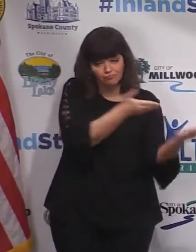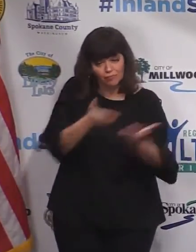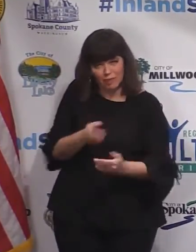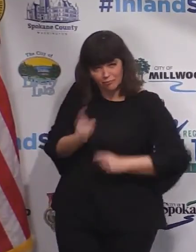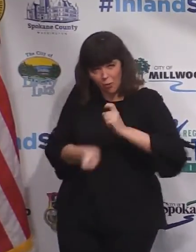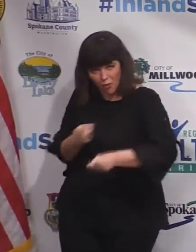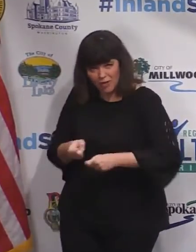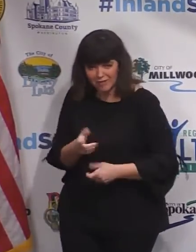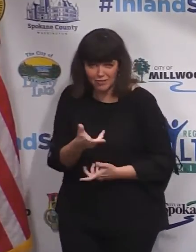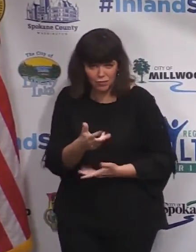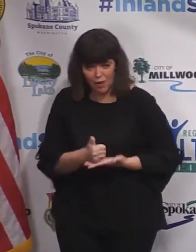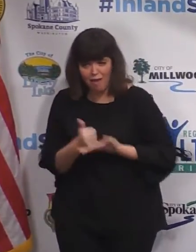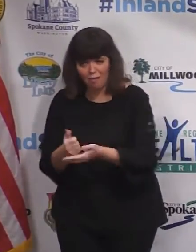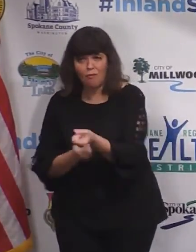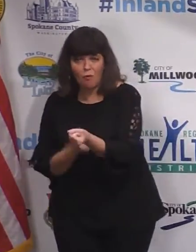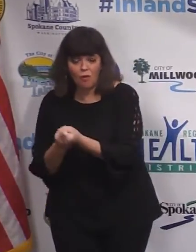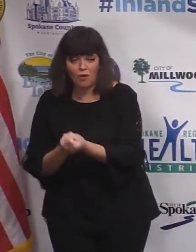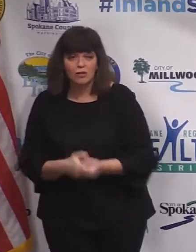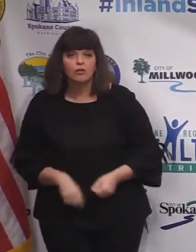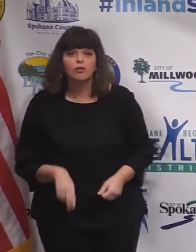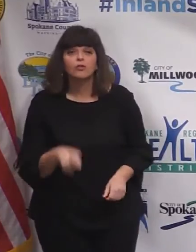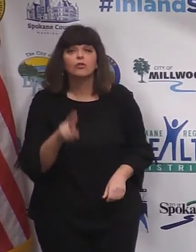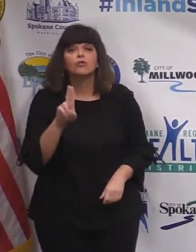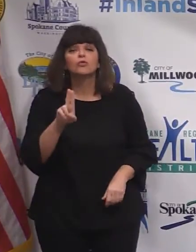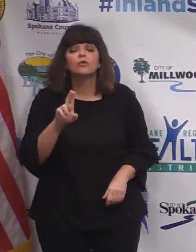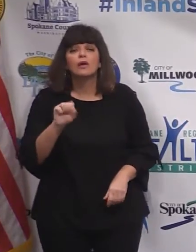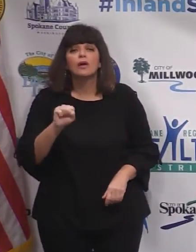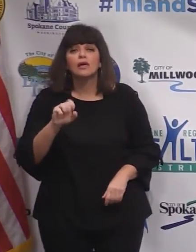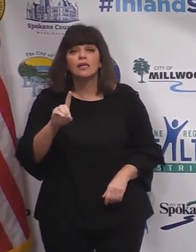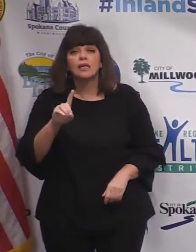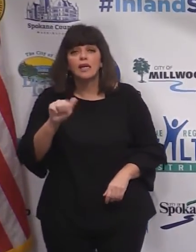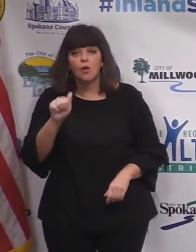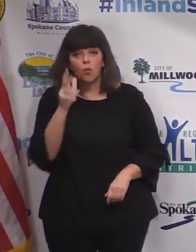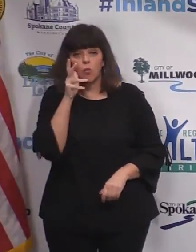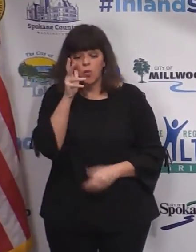to say the USDA says the agency is going to purchase